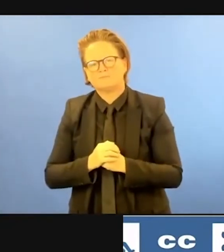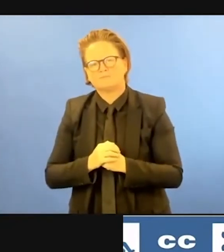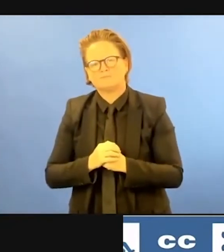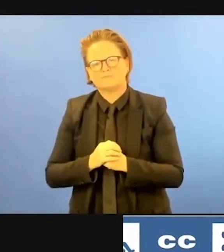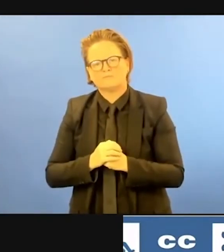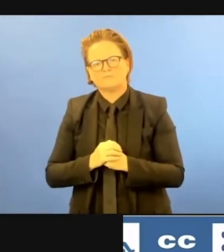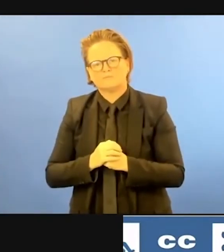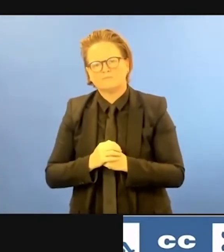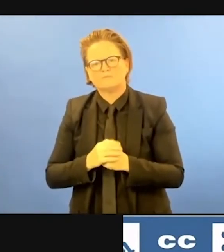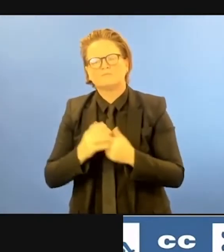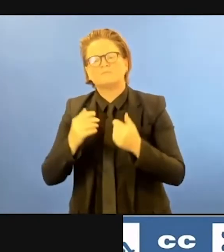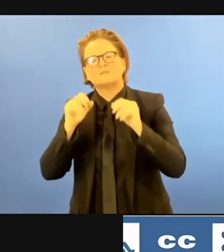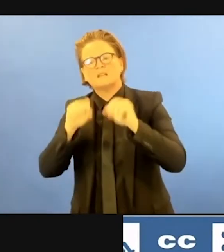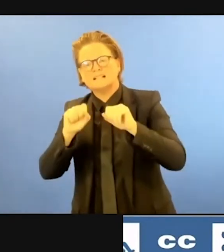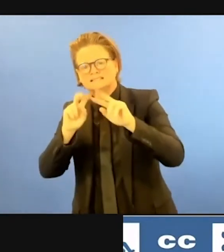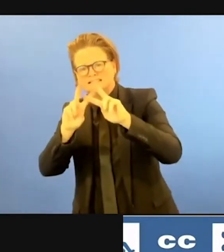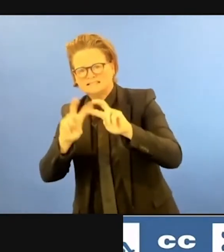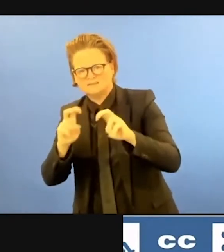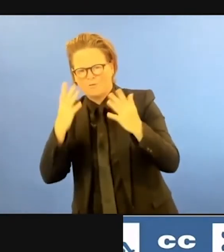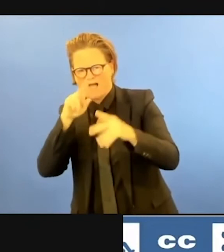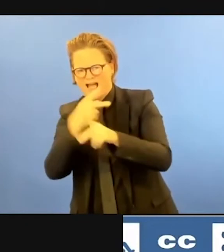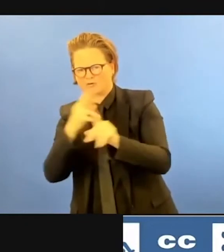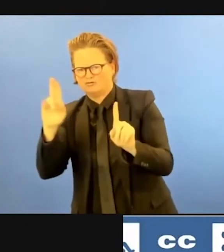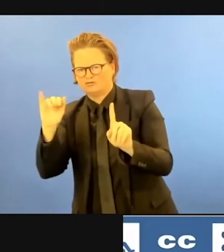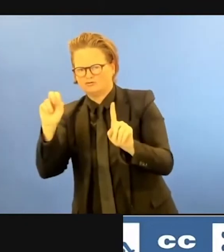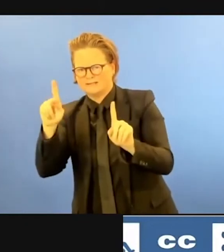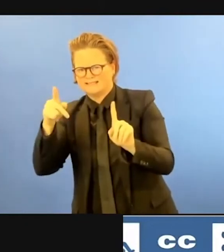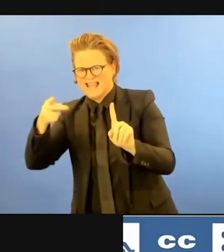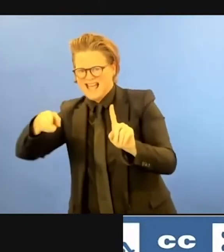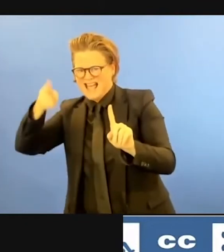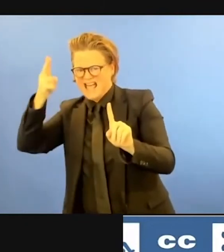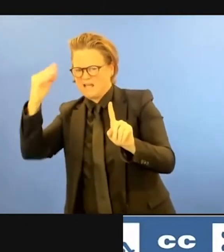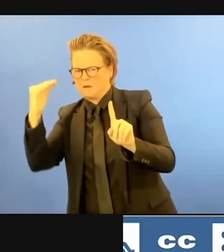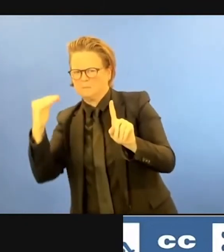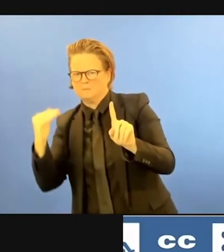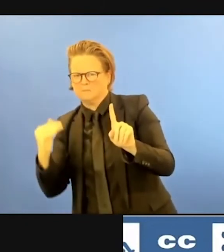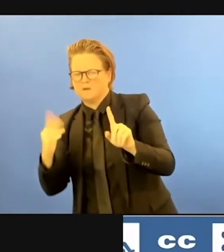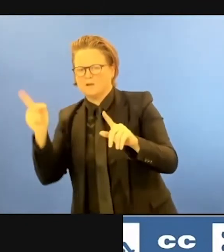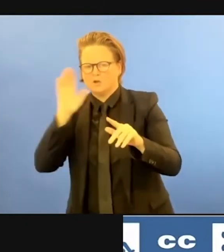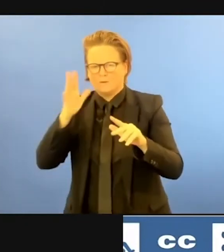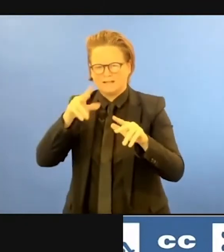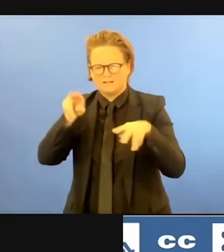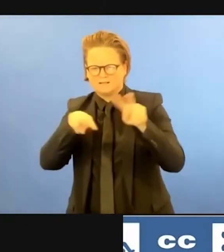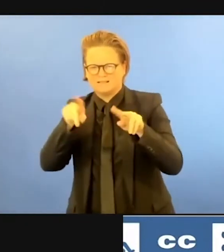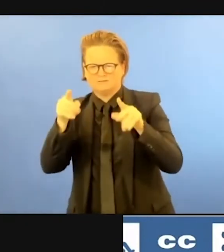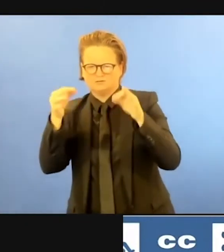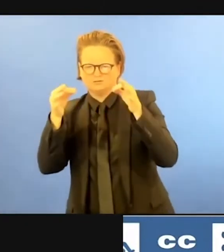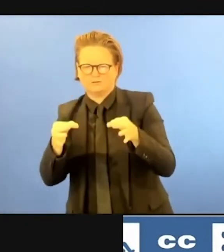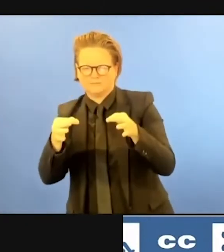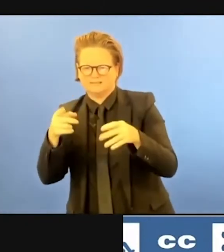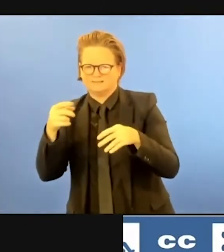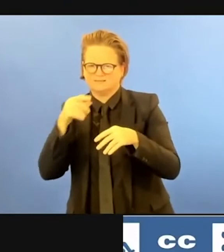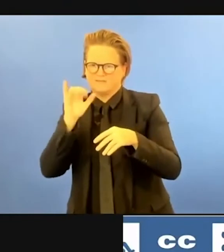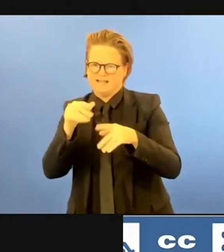vaccine eligibility, there is provider judgment involved. So really, we are wanting to make this as low barrier as possible,